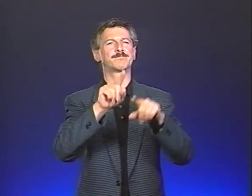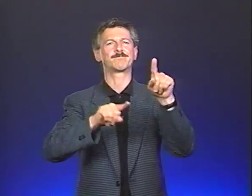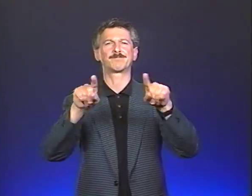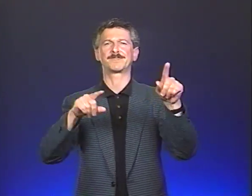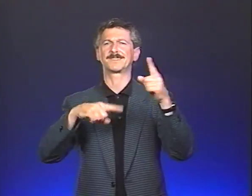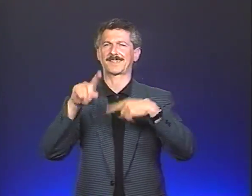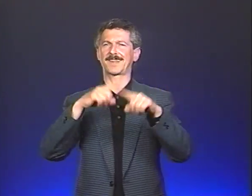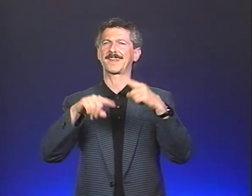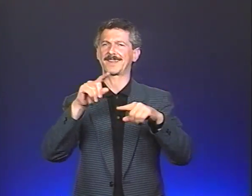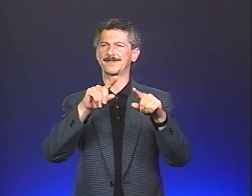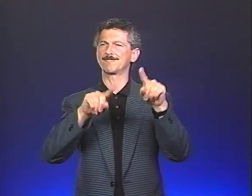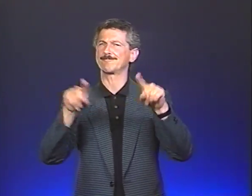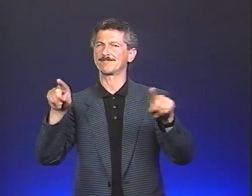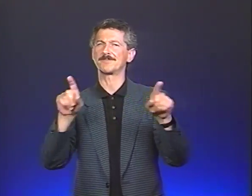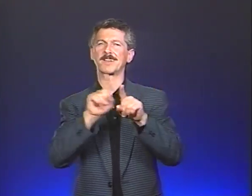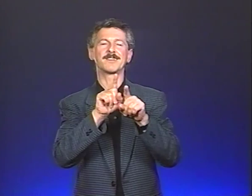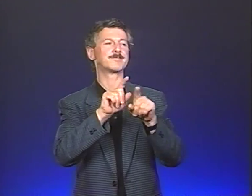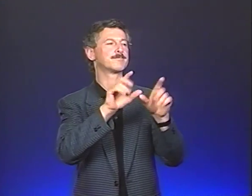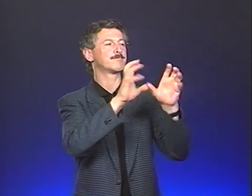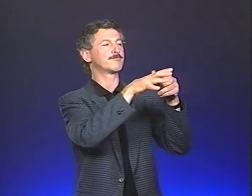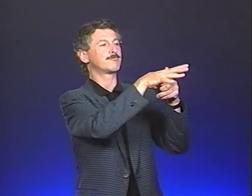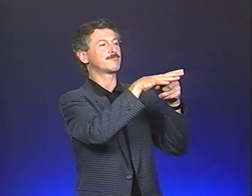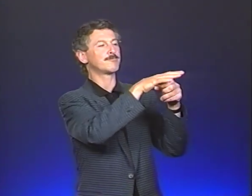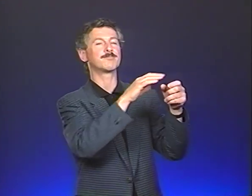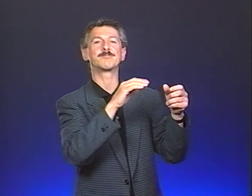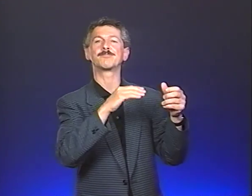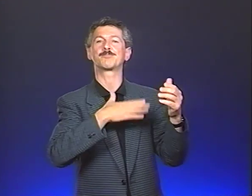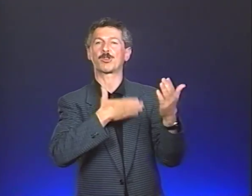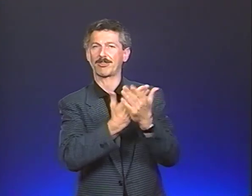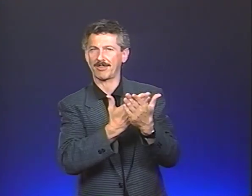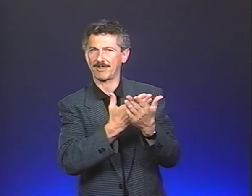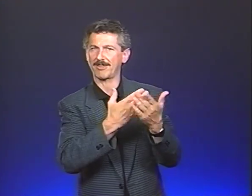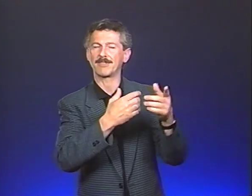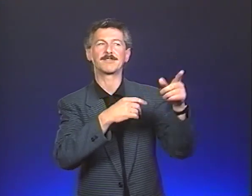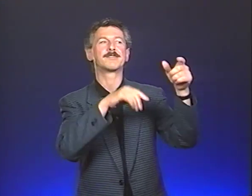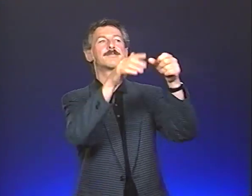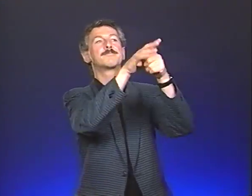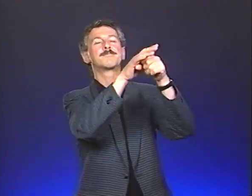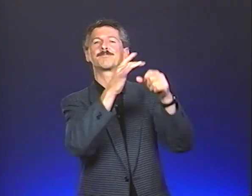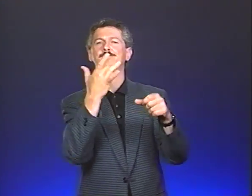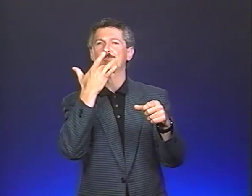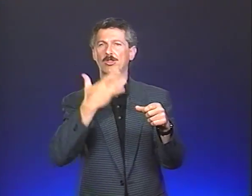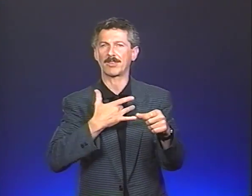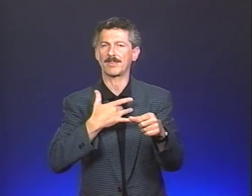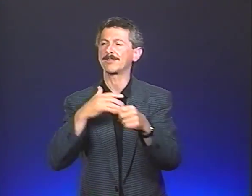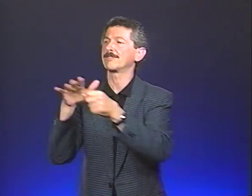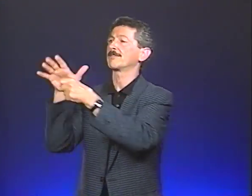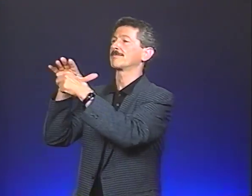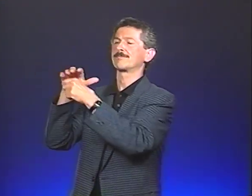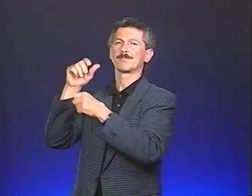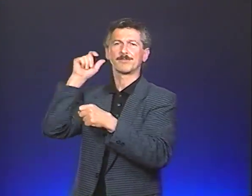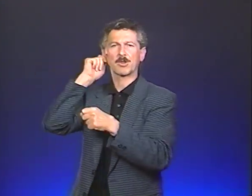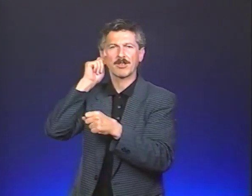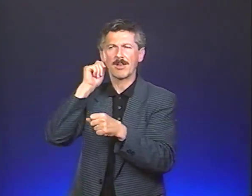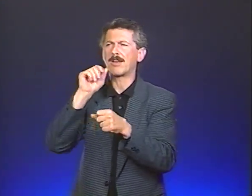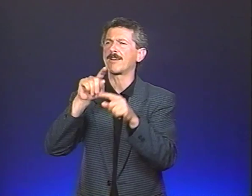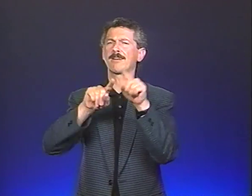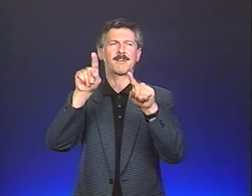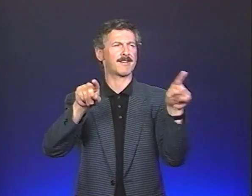People use variants of signs all over the country. One area of the country may use this sign for birthday. Another may prefer this sign or this